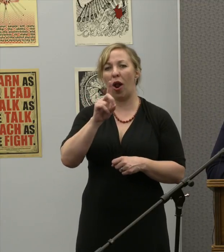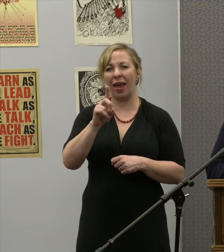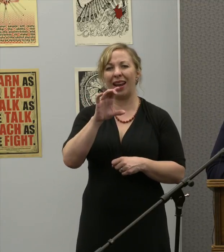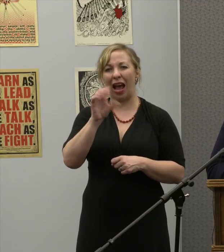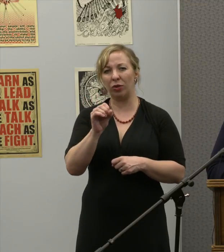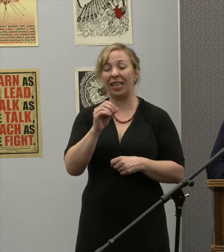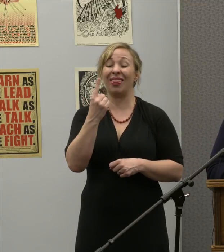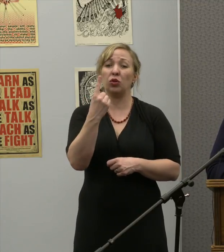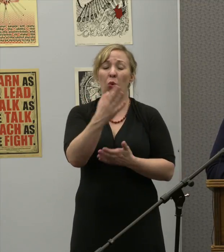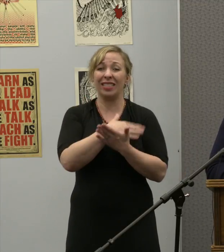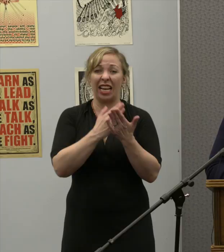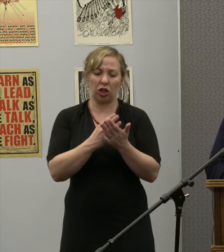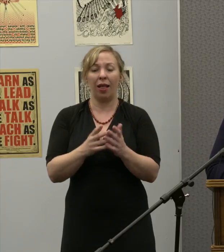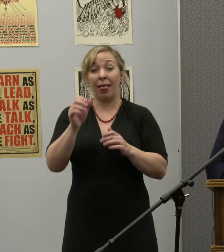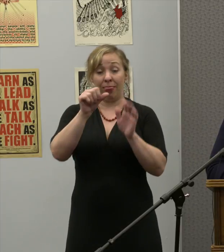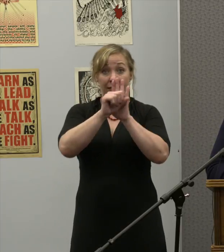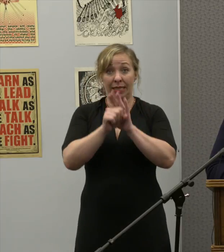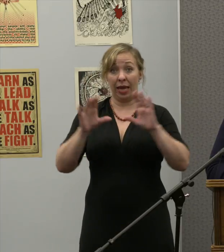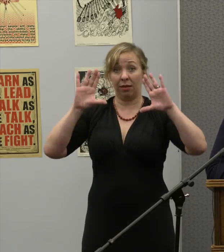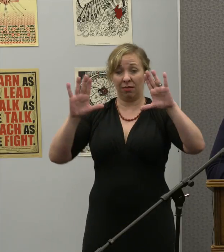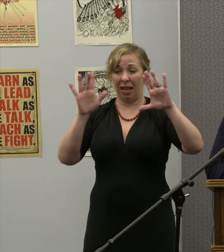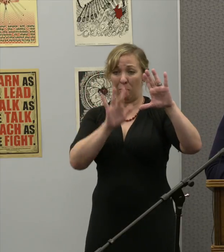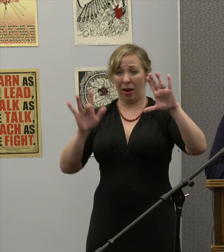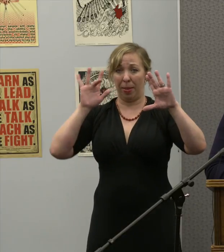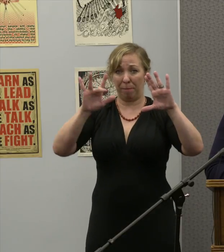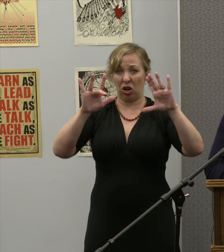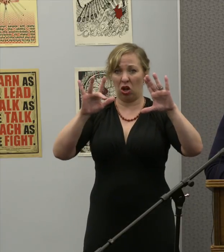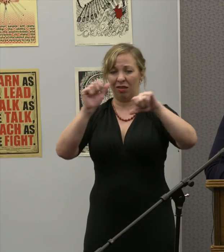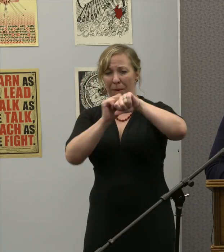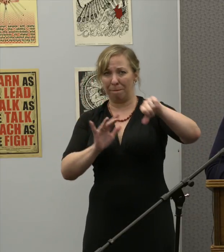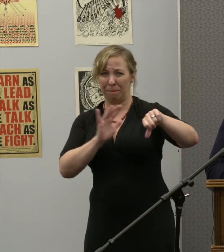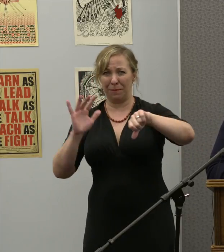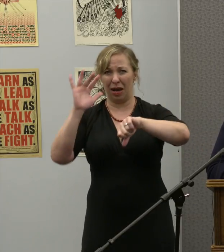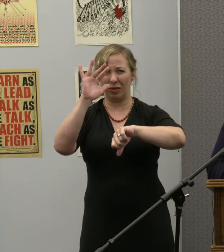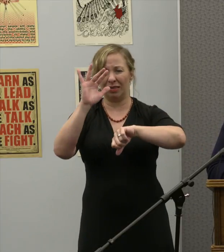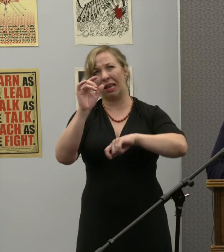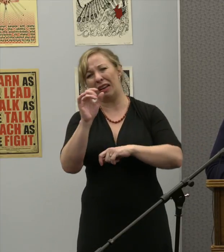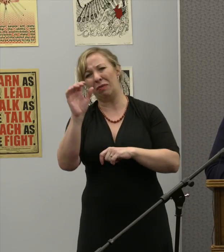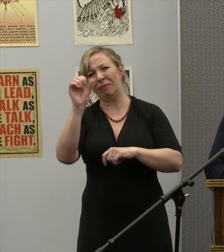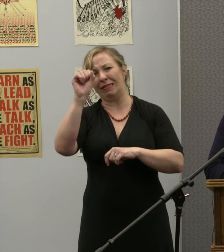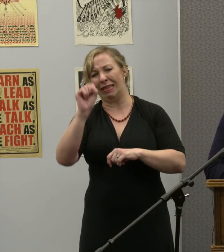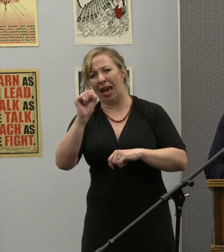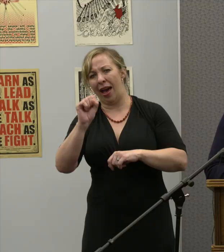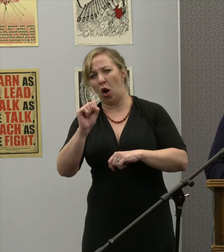a section in the middle of the state in the mountainous regions and going into the southwest that goes kind of down to West Virginia.